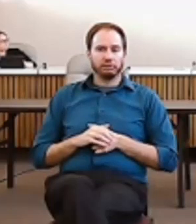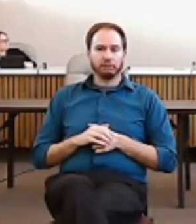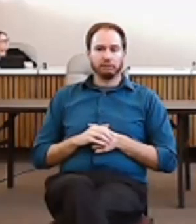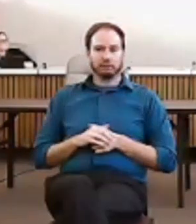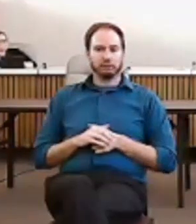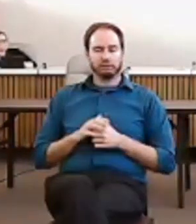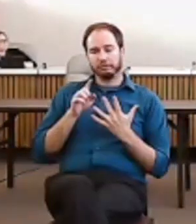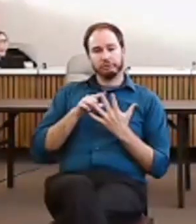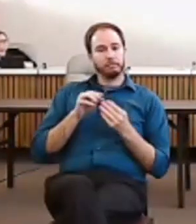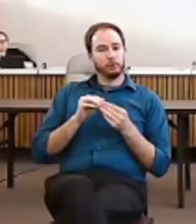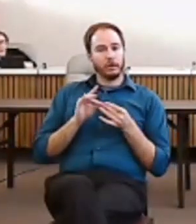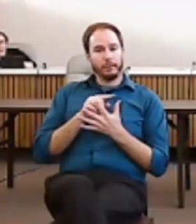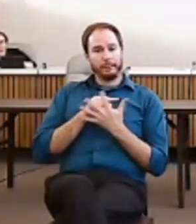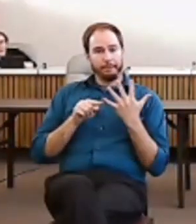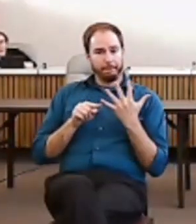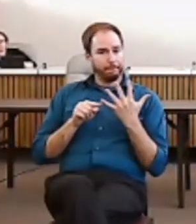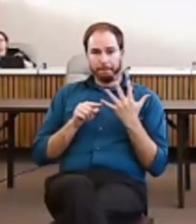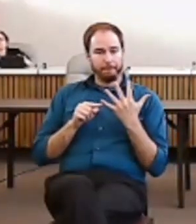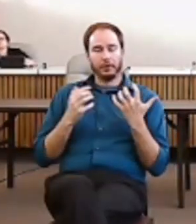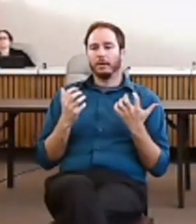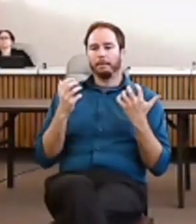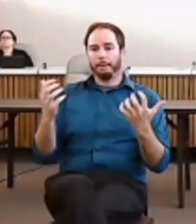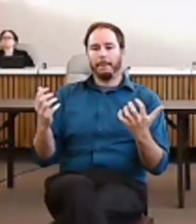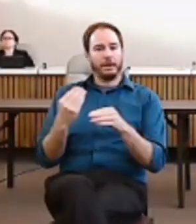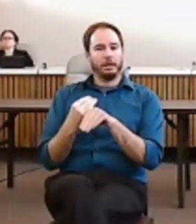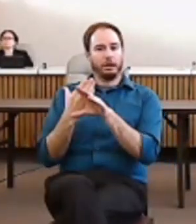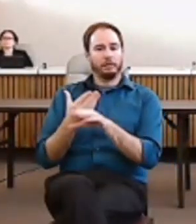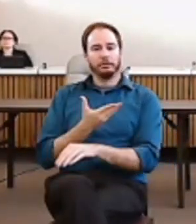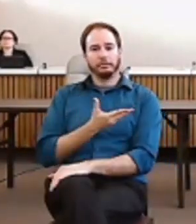Anyone else? Any questions from the public?